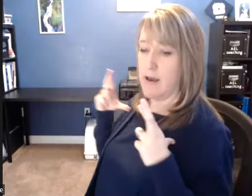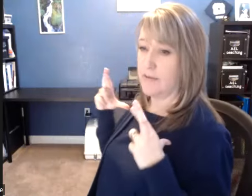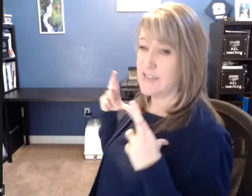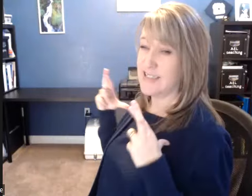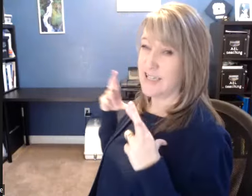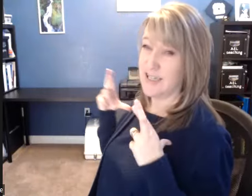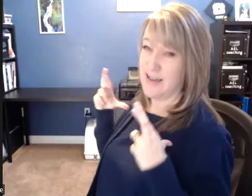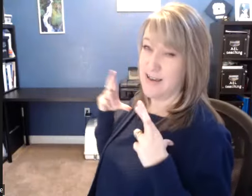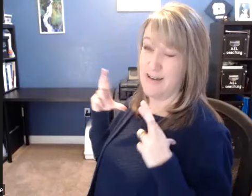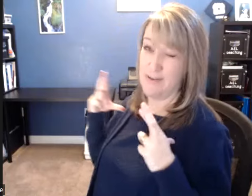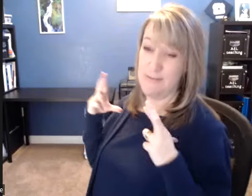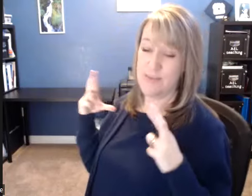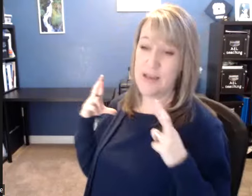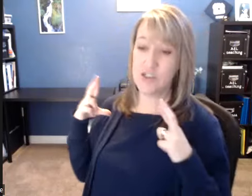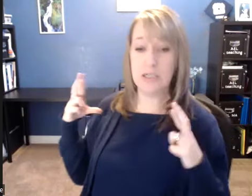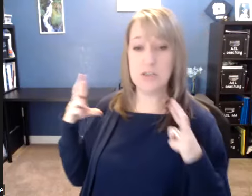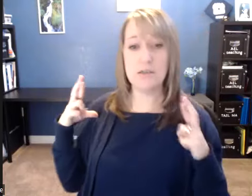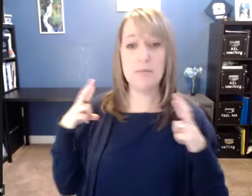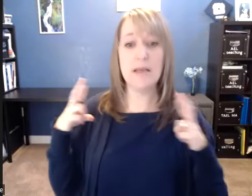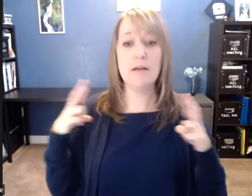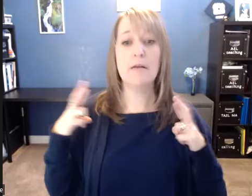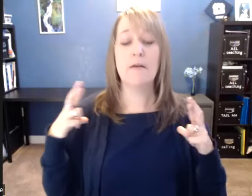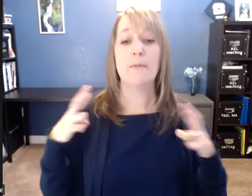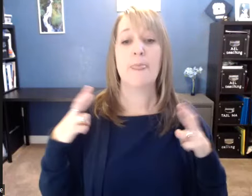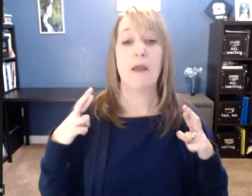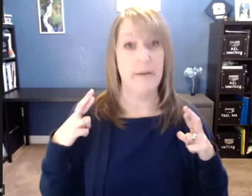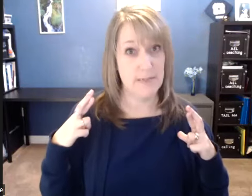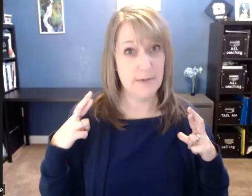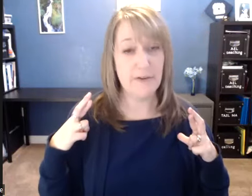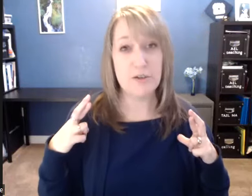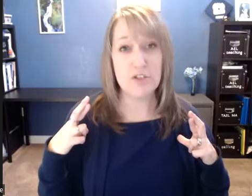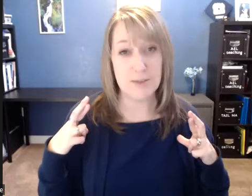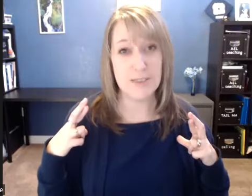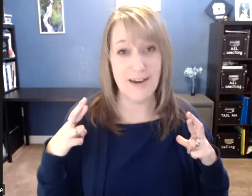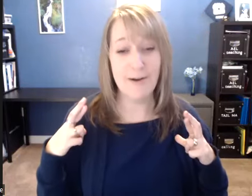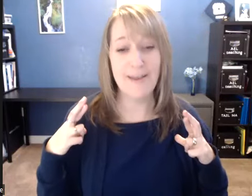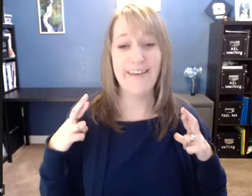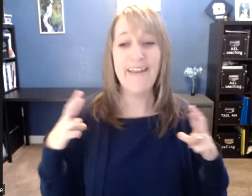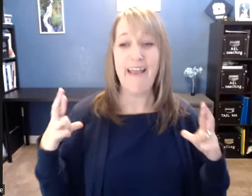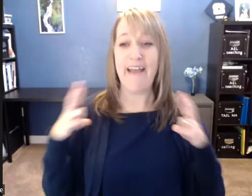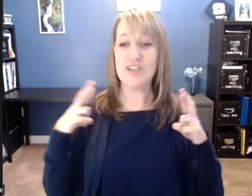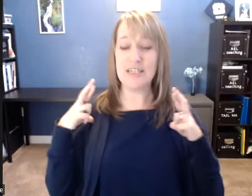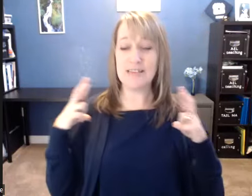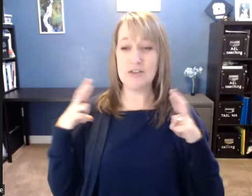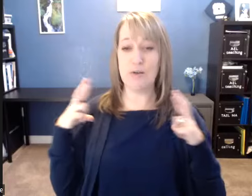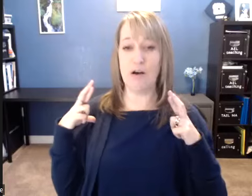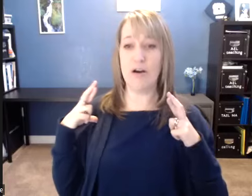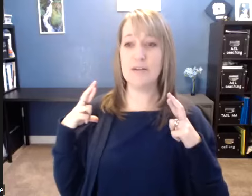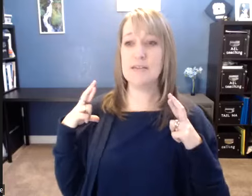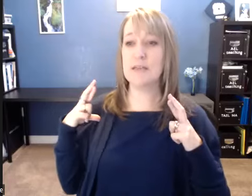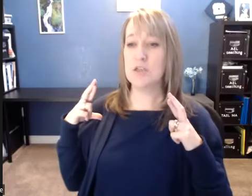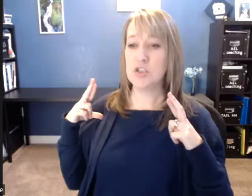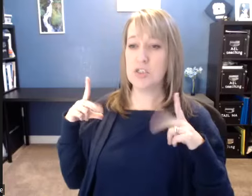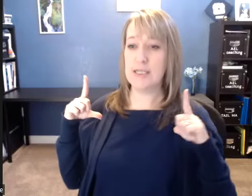have seen that change a little bit. I have a deaf friend who just retired, and she doesn't do the R's. She